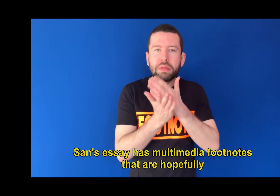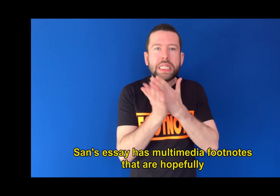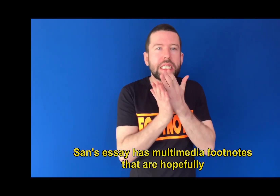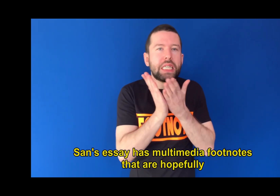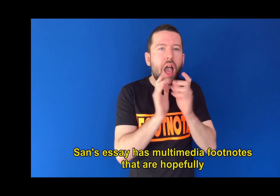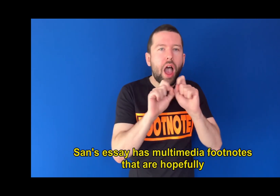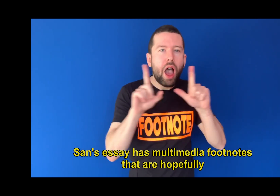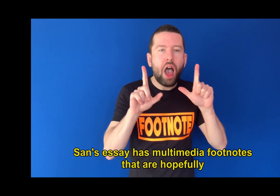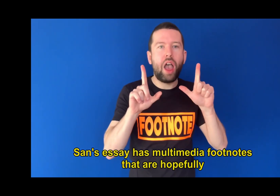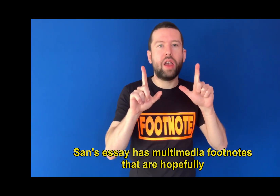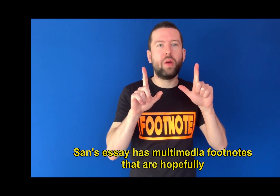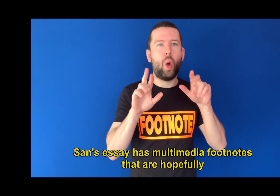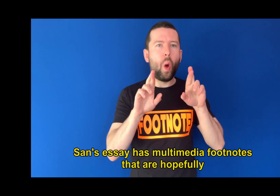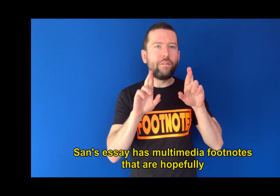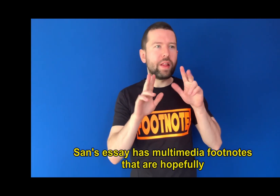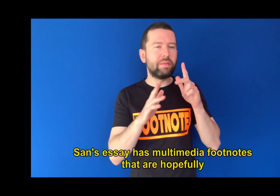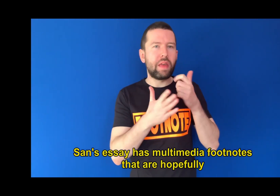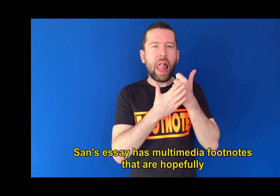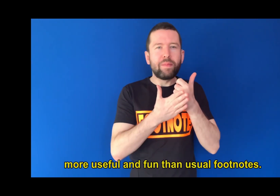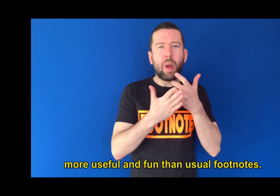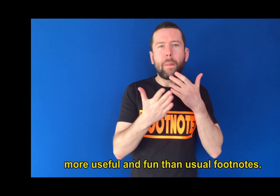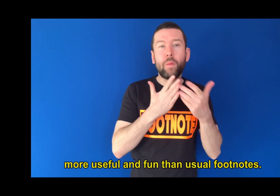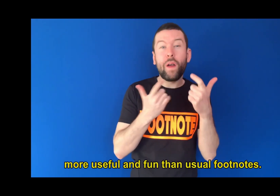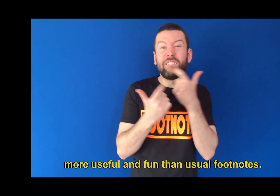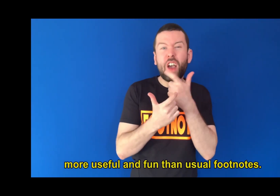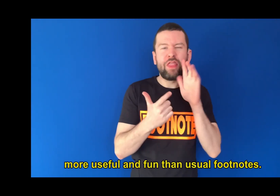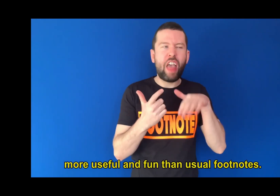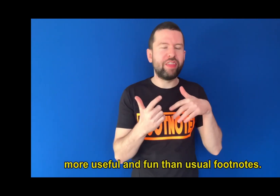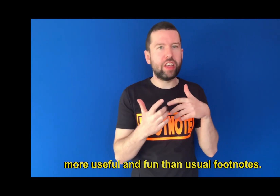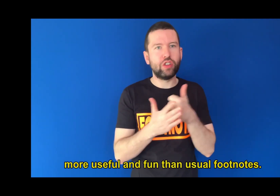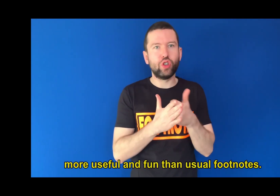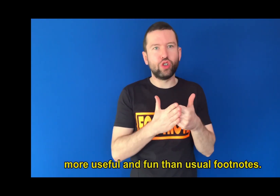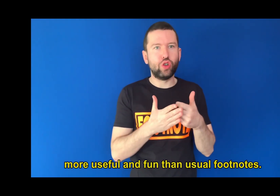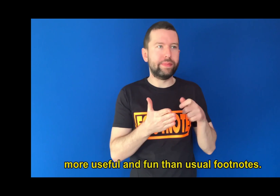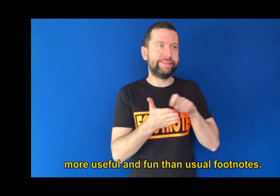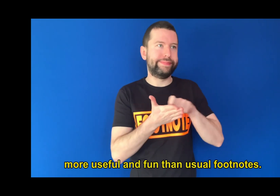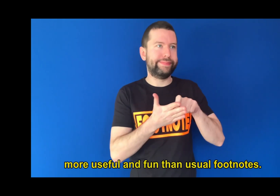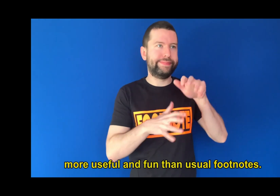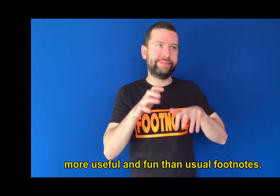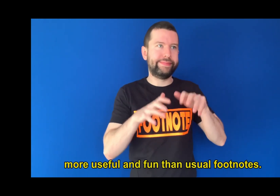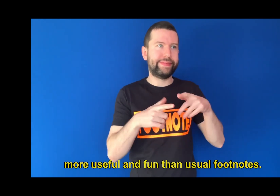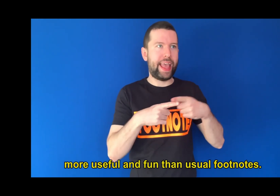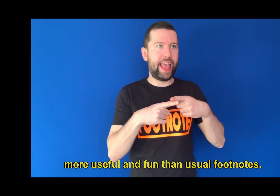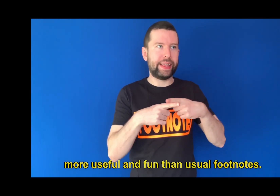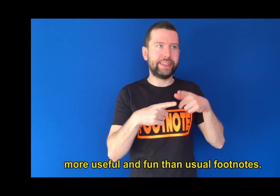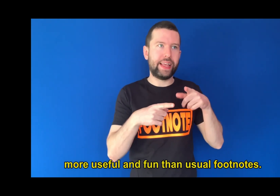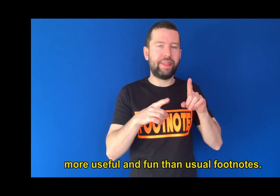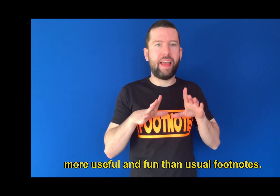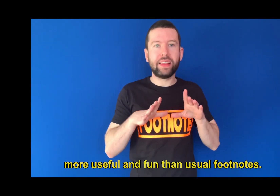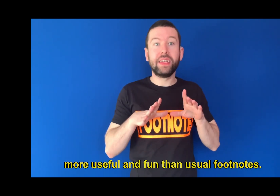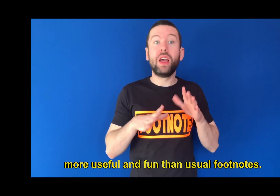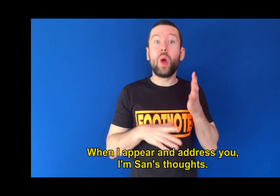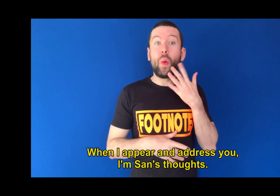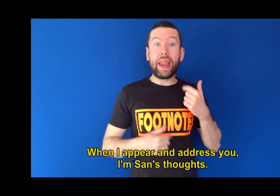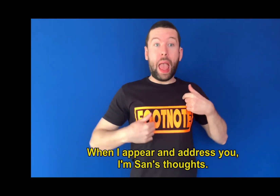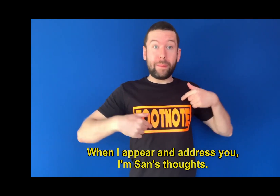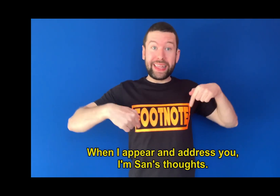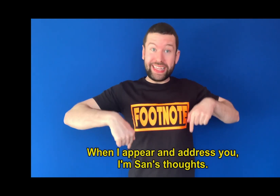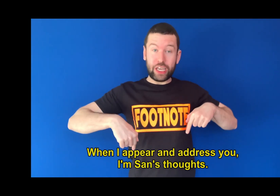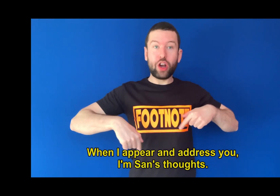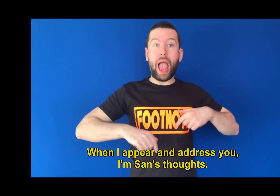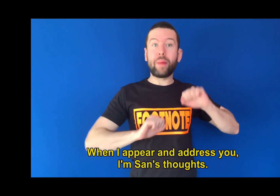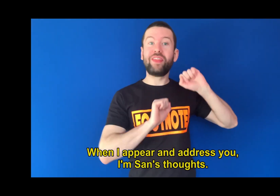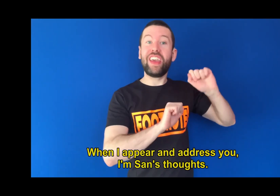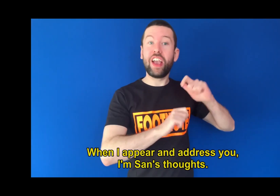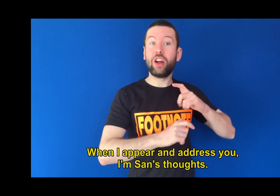has multimedia footnotes that are hopefully more useful and fun than usual footnotes. When I appear